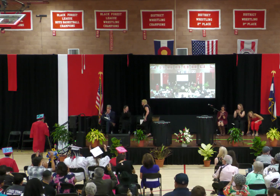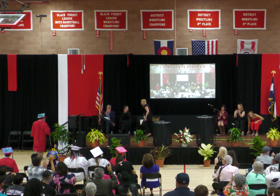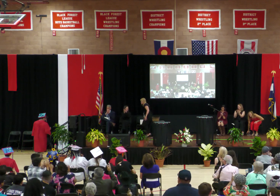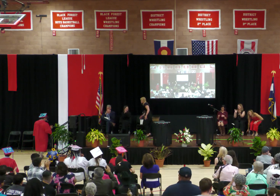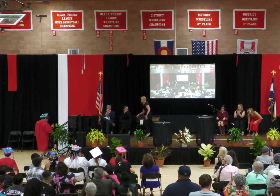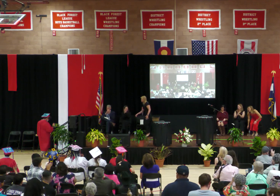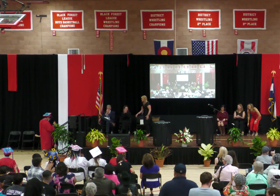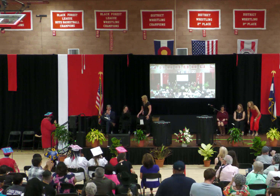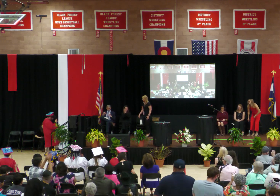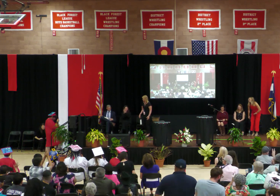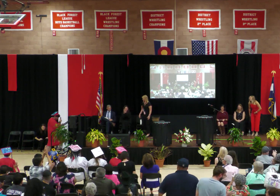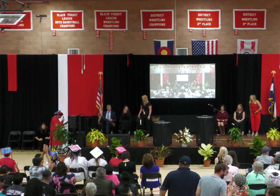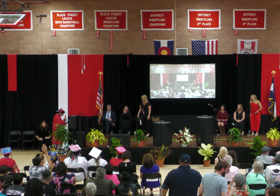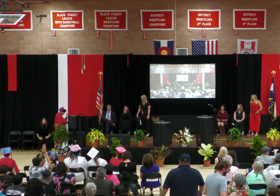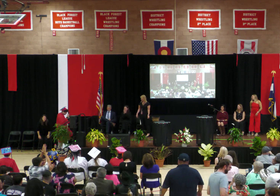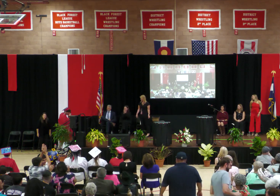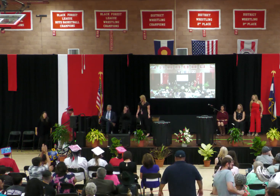Isaac walks up to the stage.